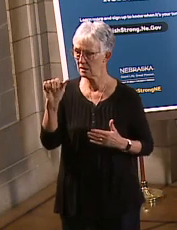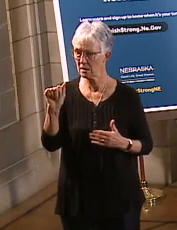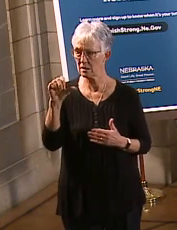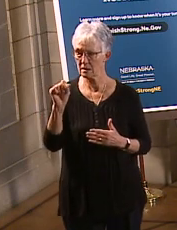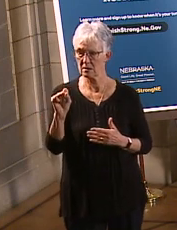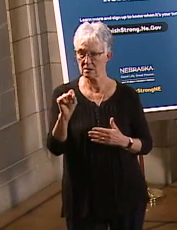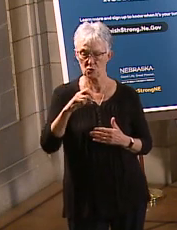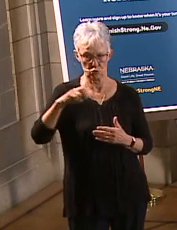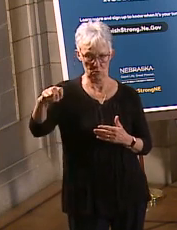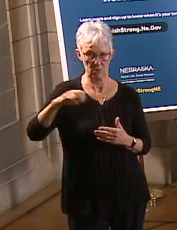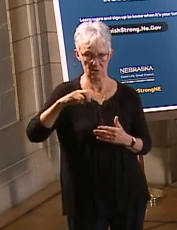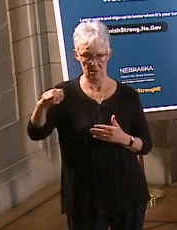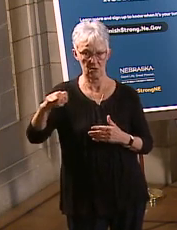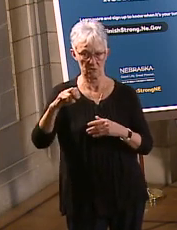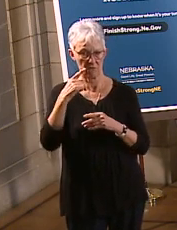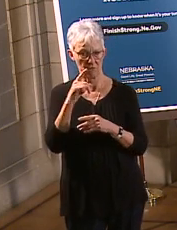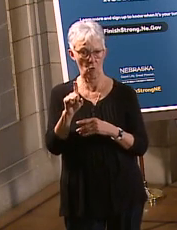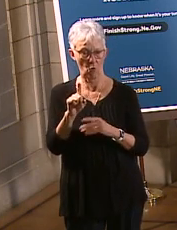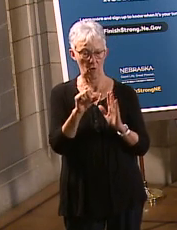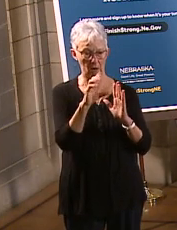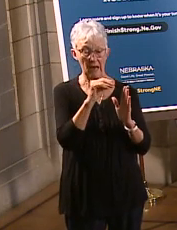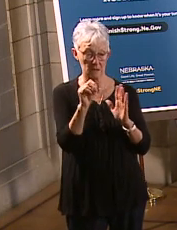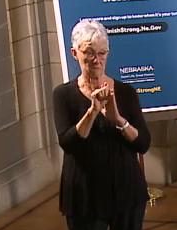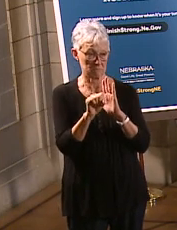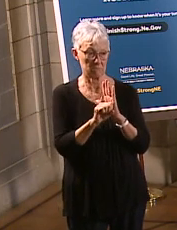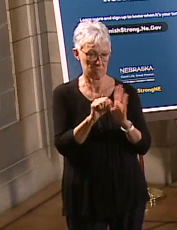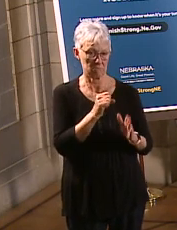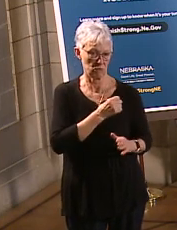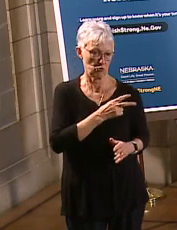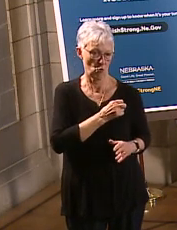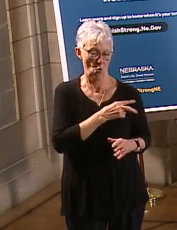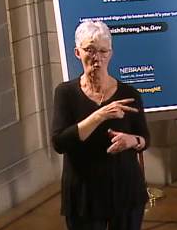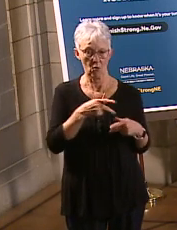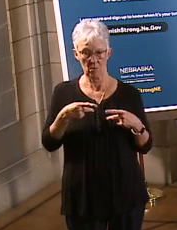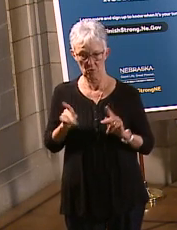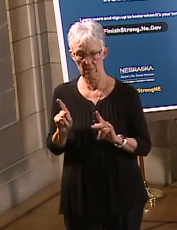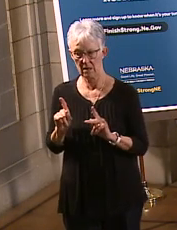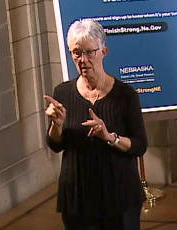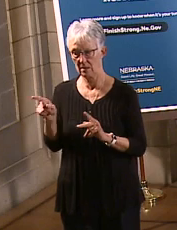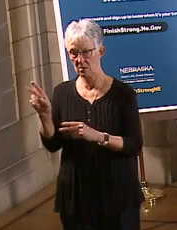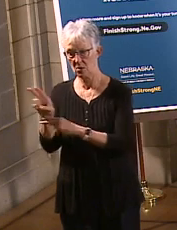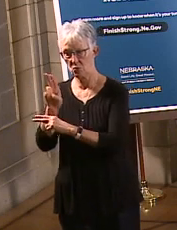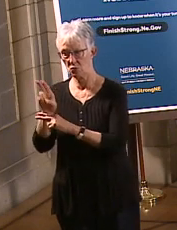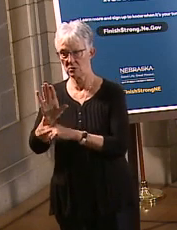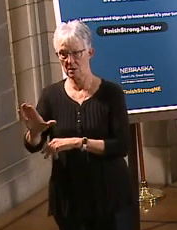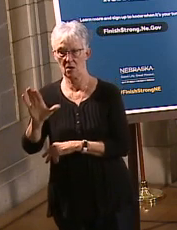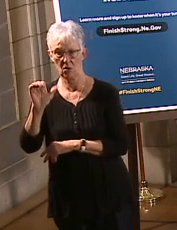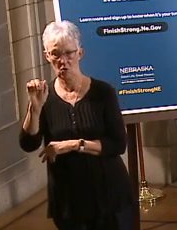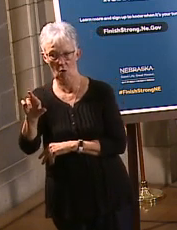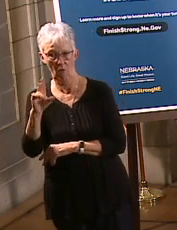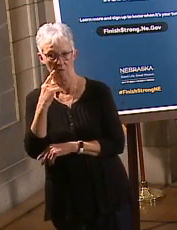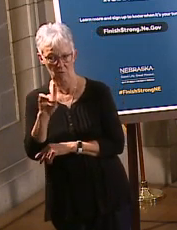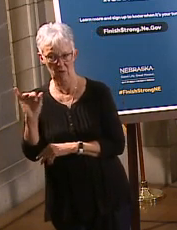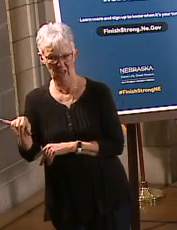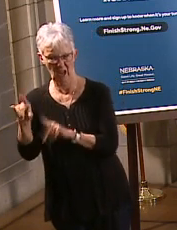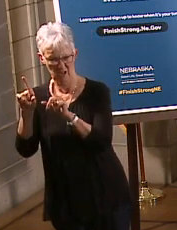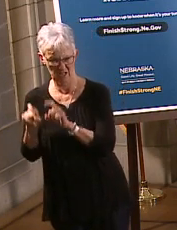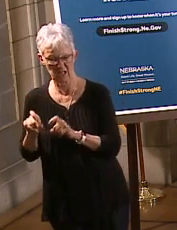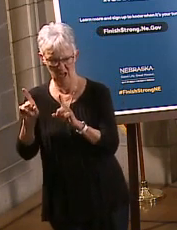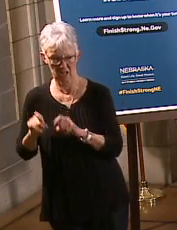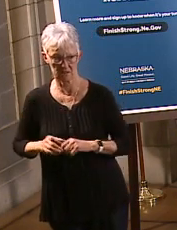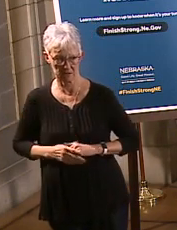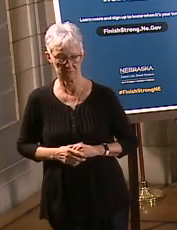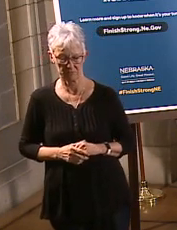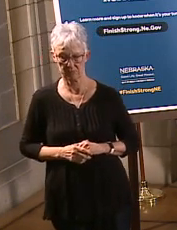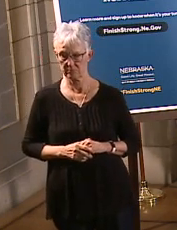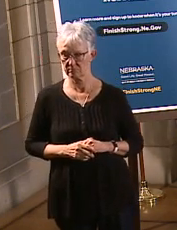Services, Transportation Services Bureau, as well as the State Patrol for working on that, and of course, Roger Berry at the Ethanol Board as well for pulling all that together. And again,